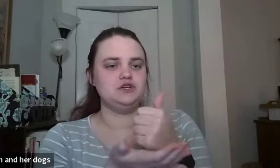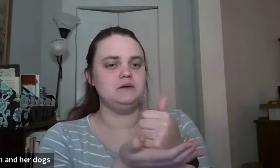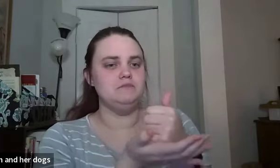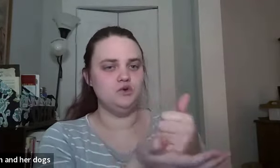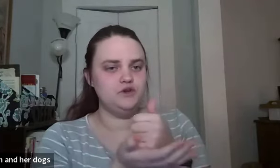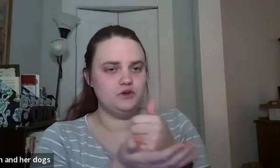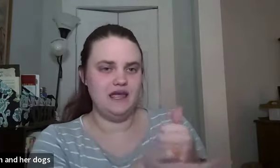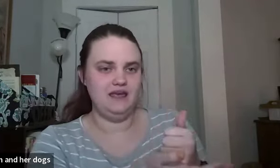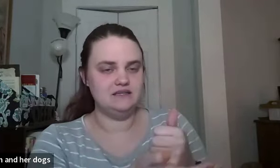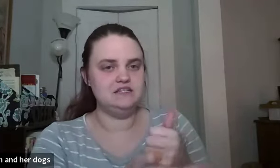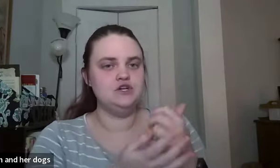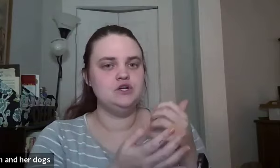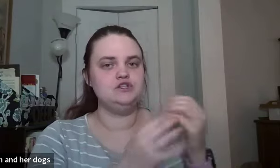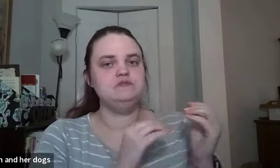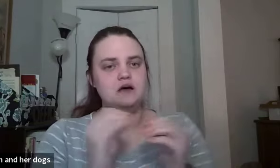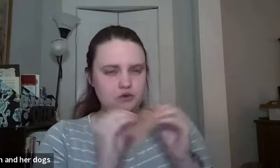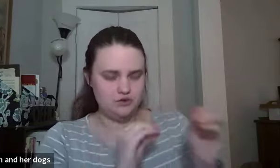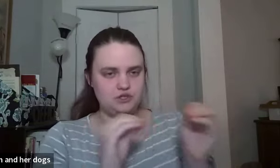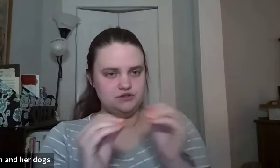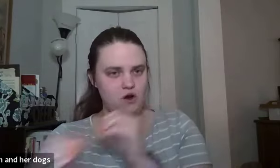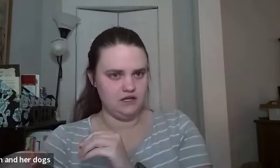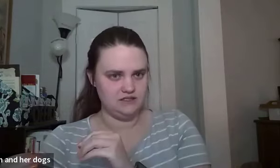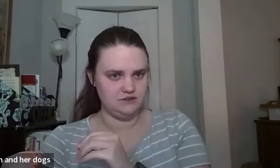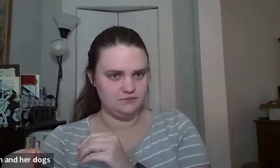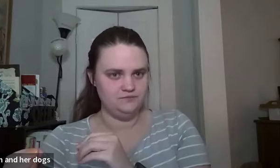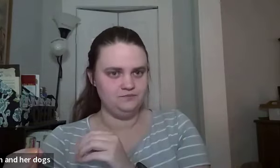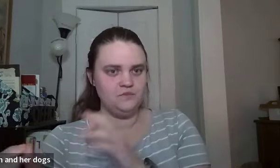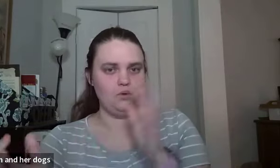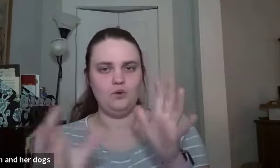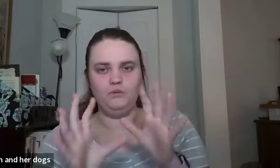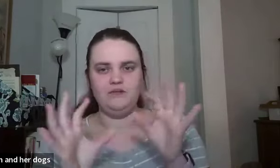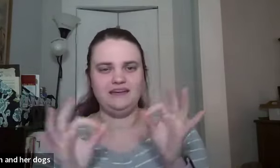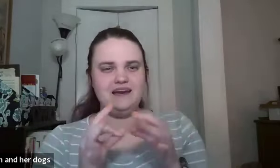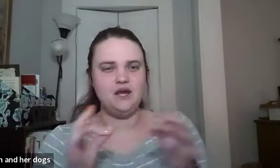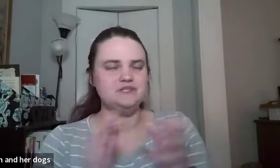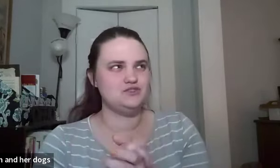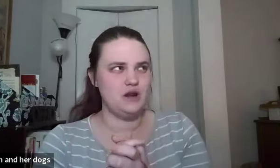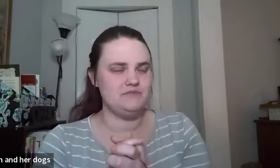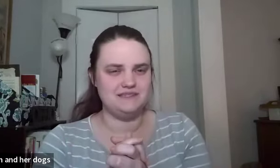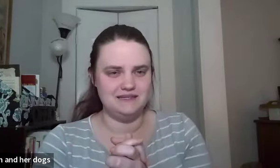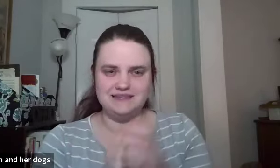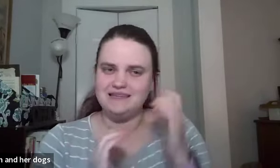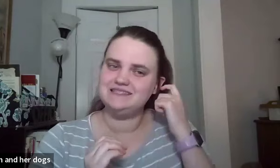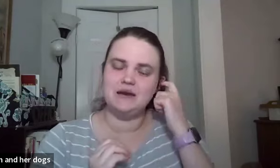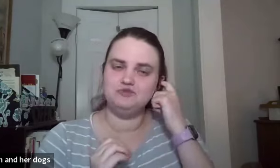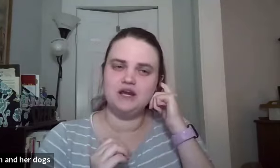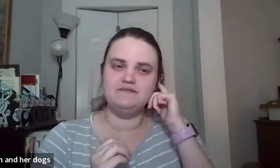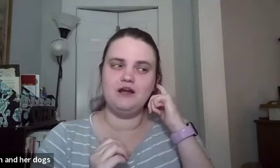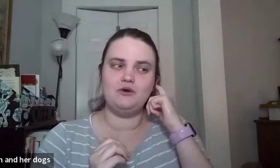going to move your hand to tell who you're talking to. Or like it kind of helps describe the sentence. I'm trying to figure out how to